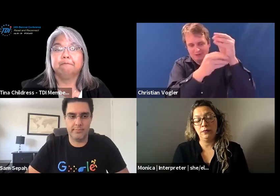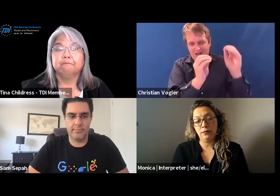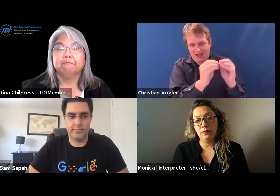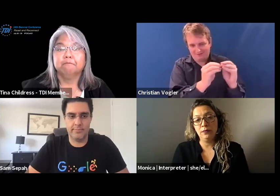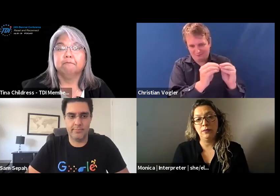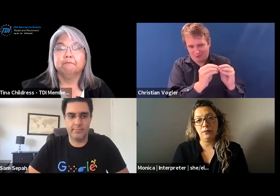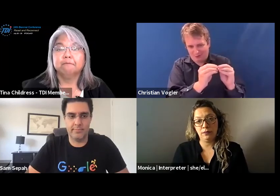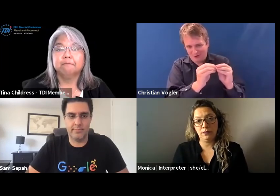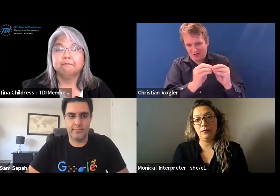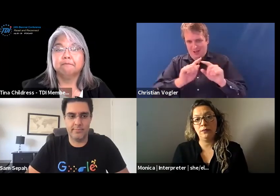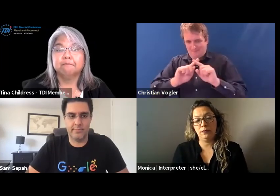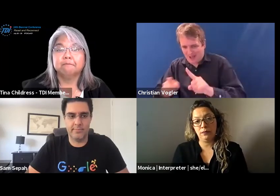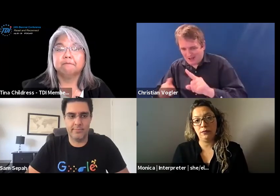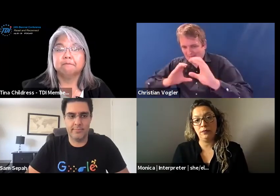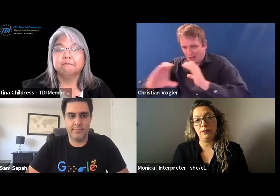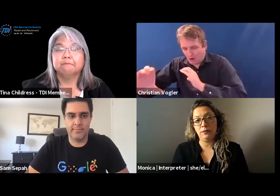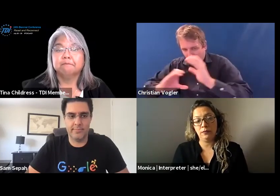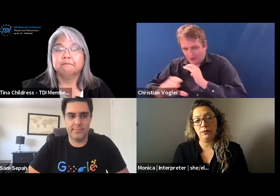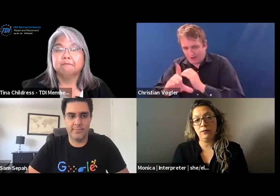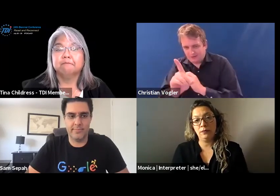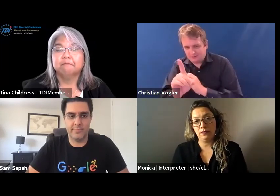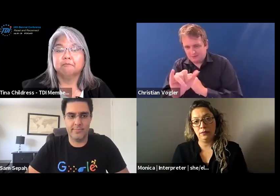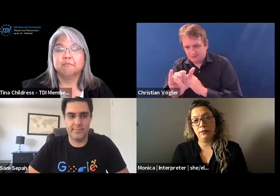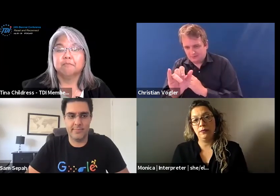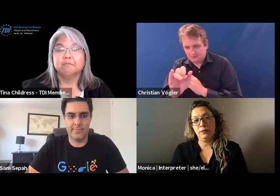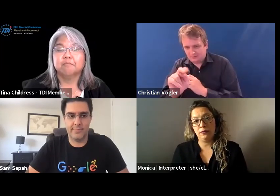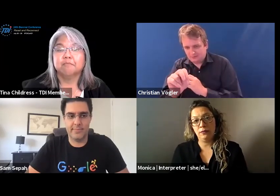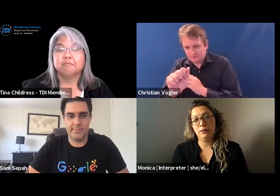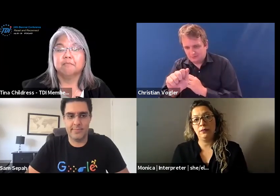hearing. You can enhance that, but communication